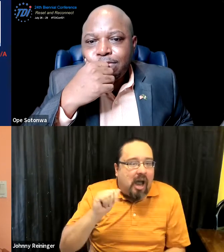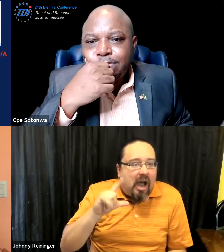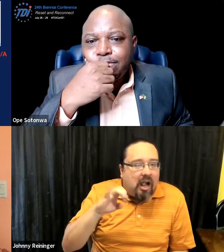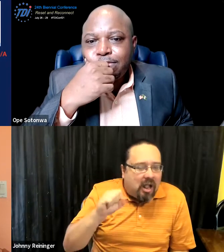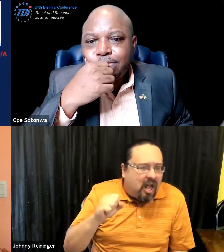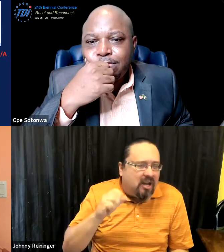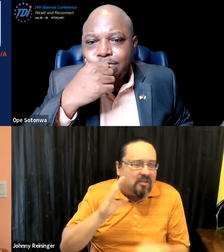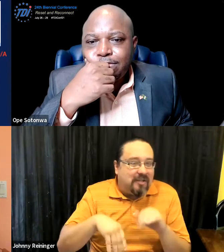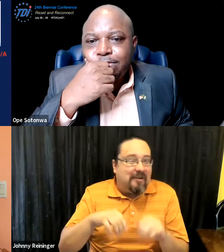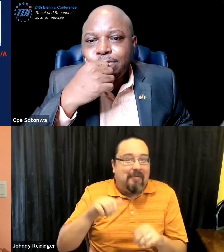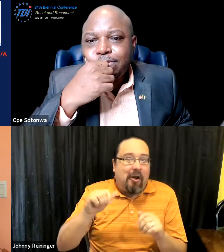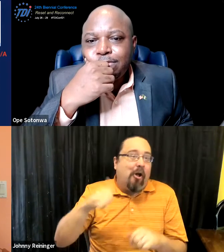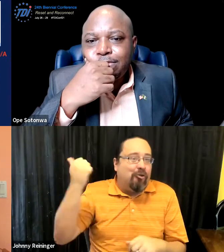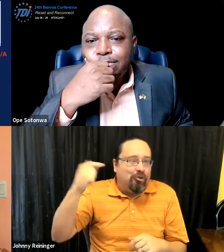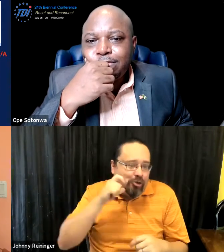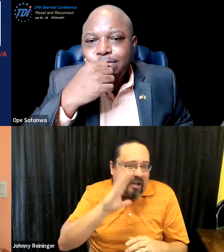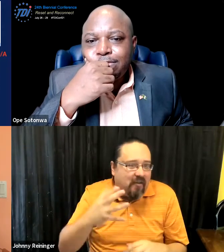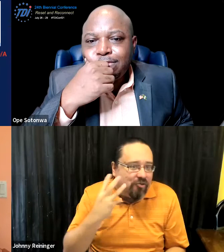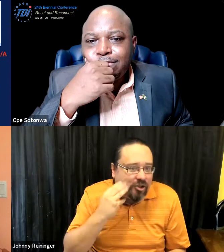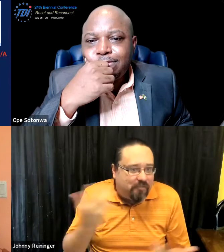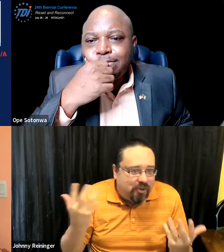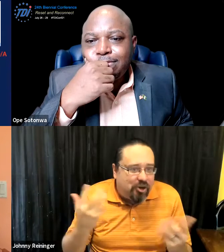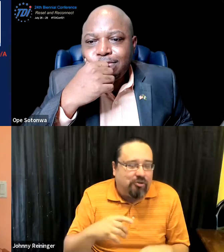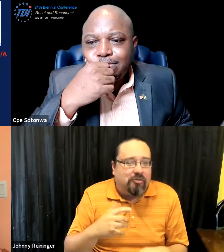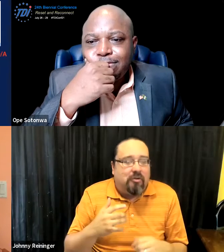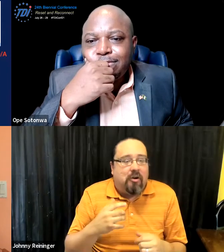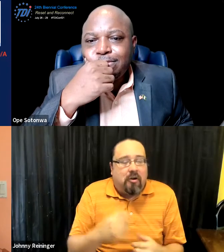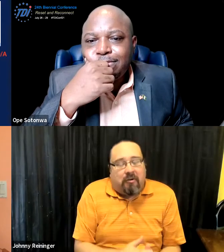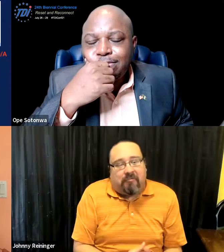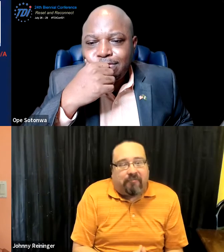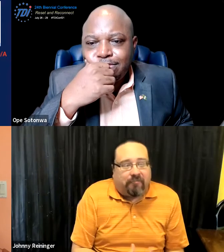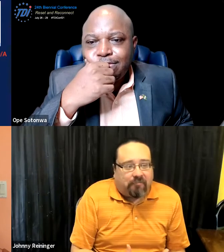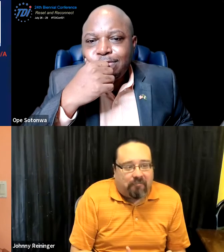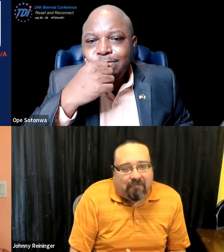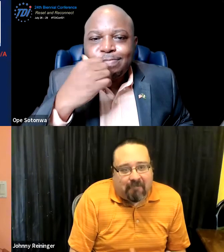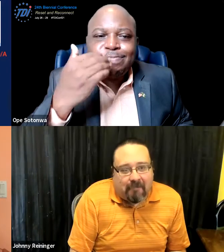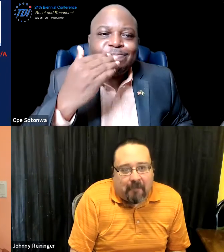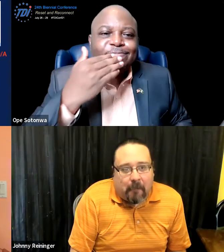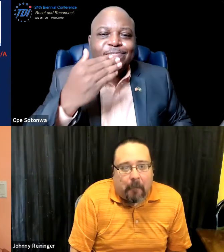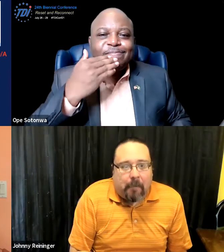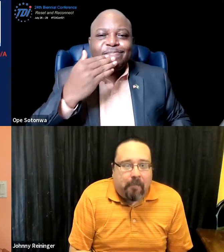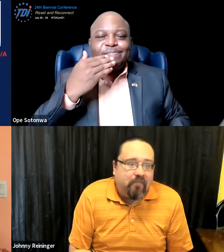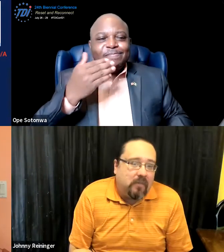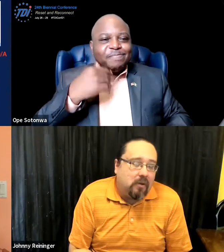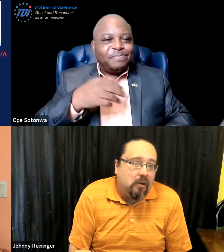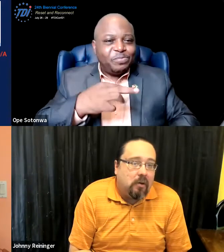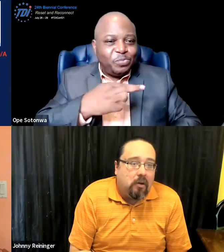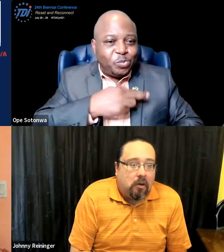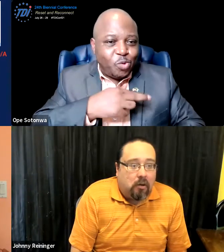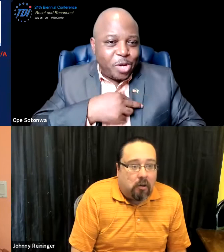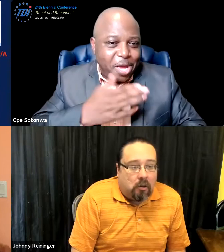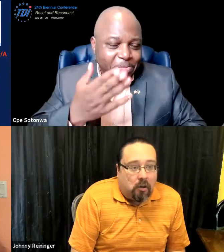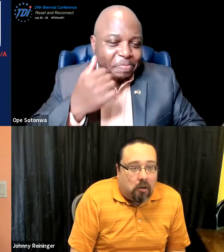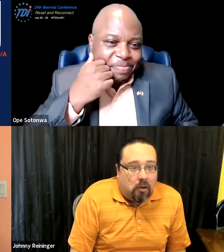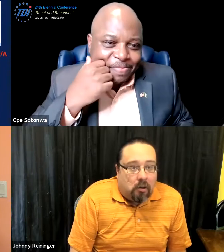live here, those people could be better allies for someone who's interpreting instead of someone from another state who's never understood what it's like.